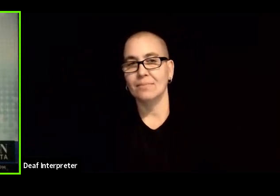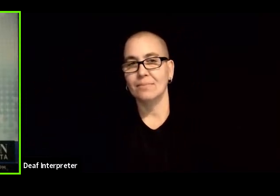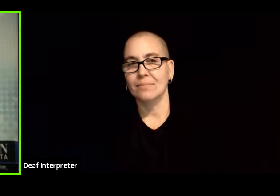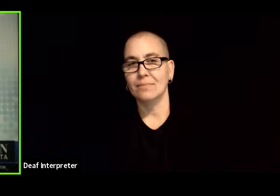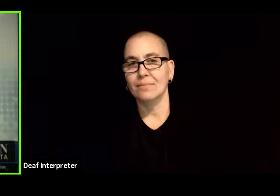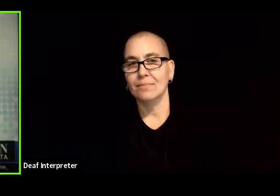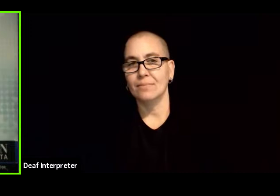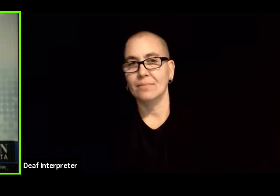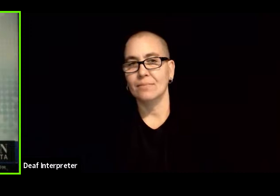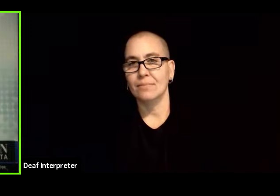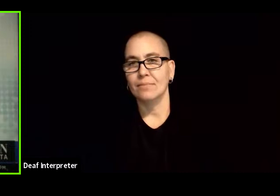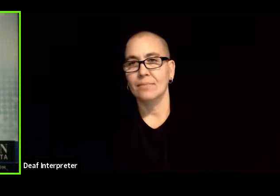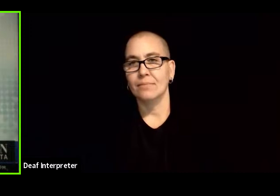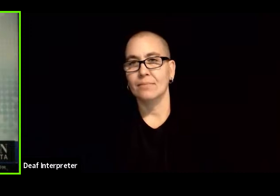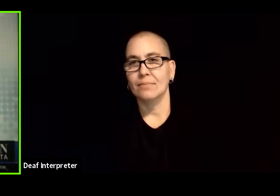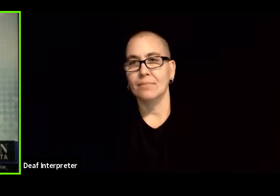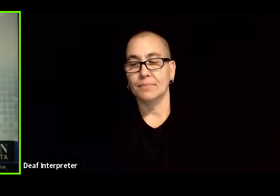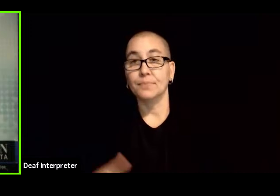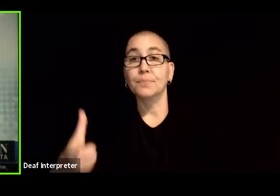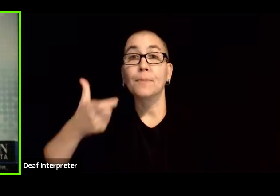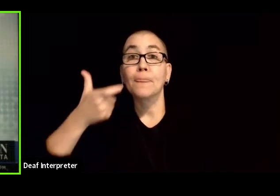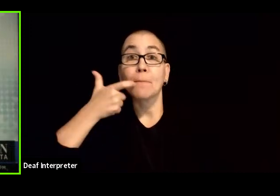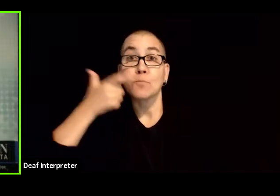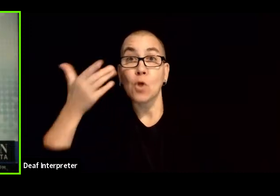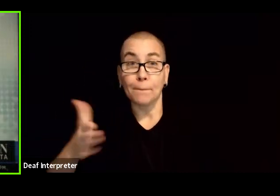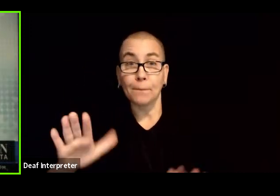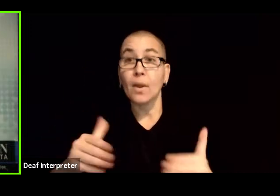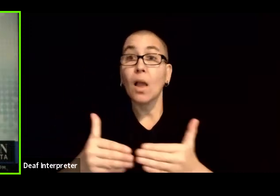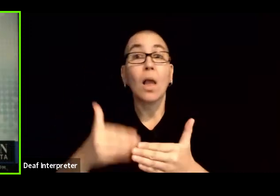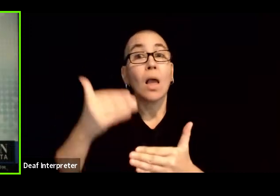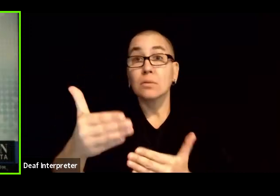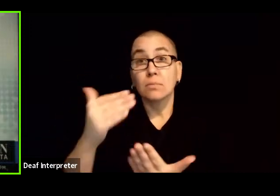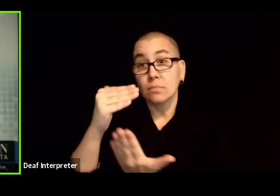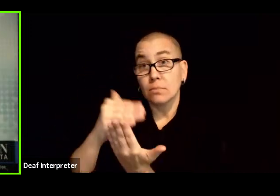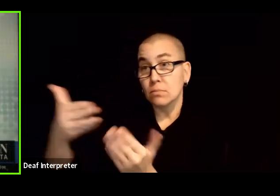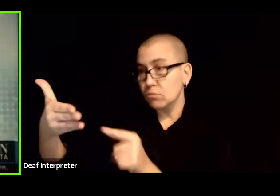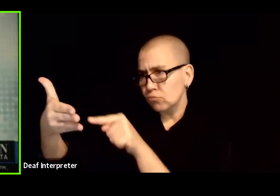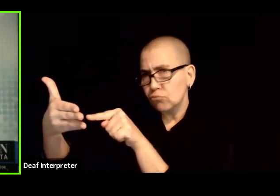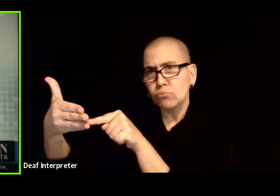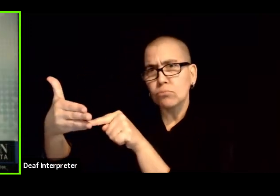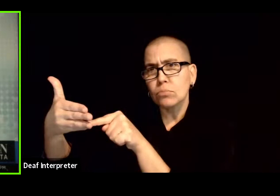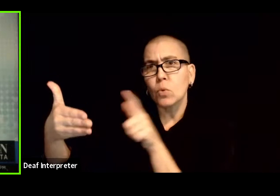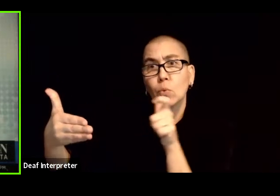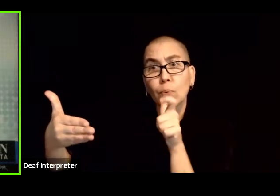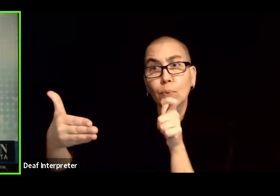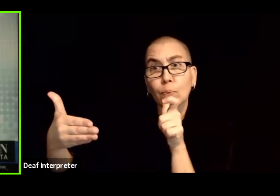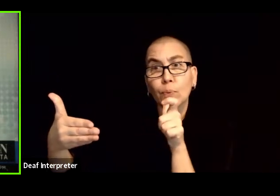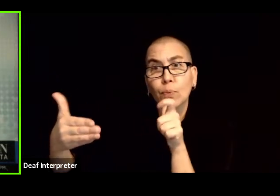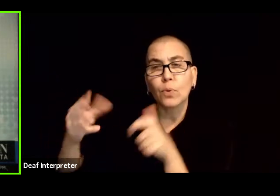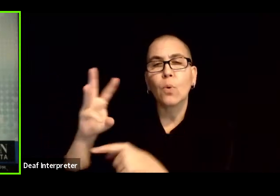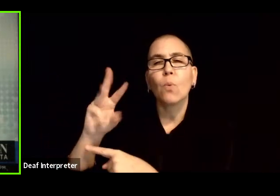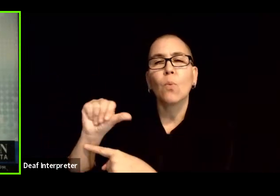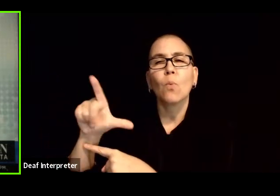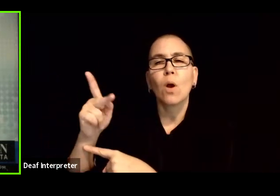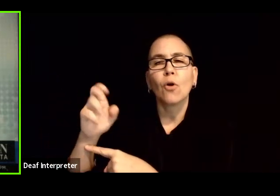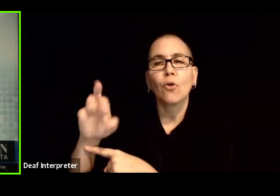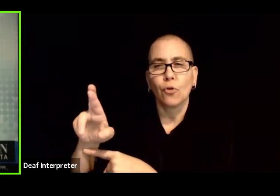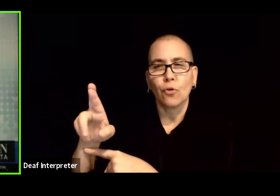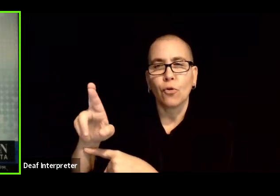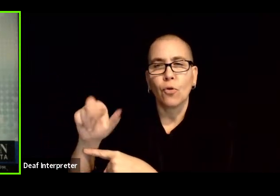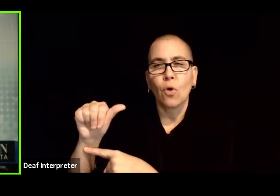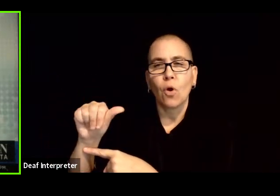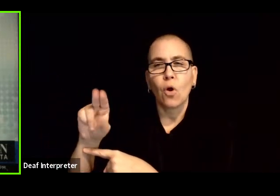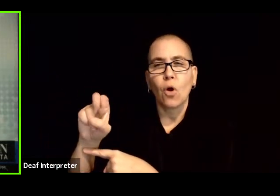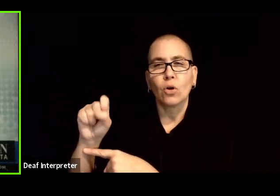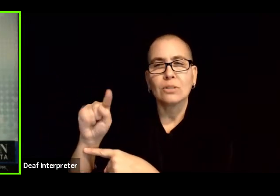Your next question comes from the line of Mr. Walker Austin from Minipost. Your line's open.